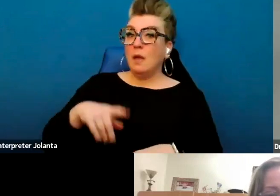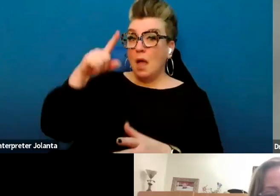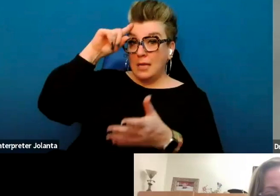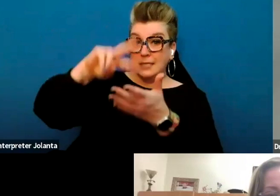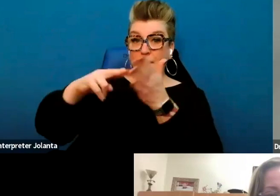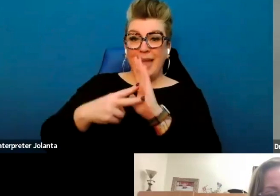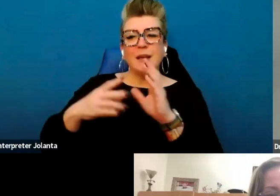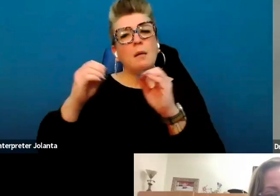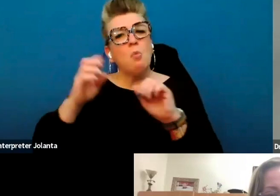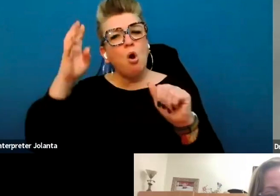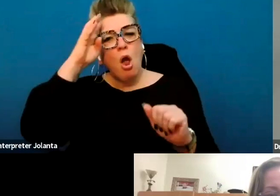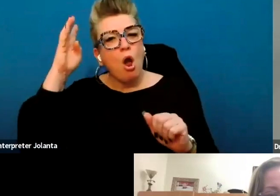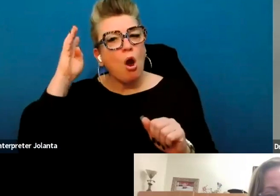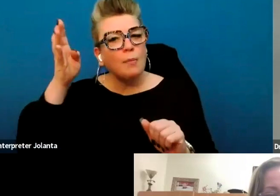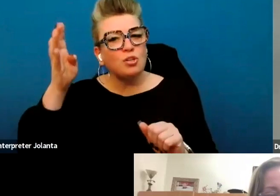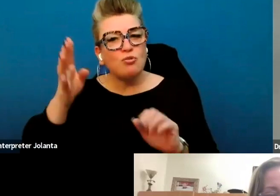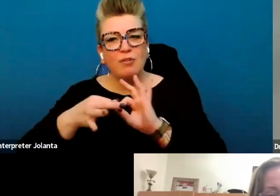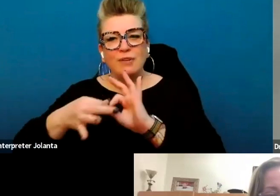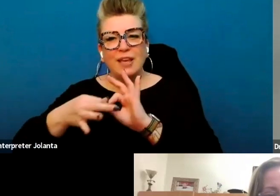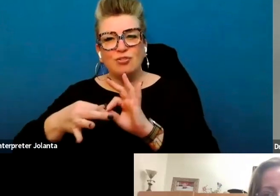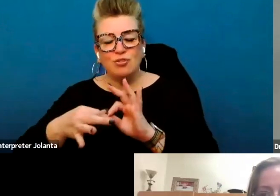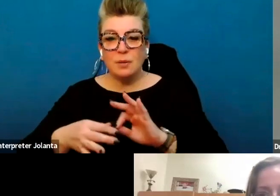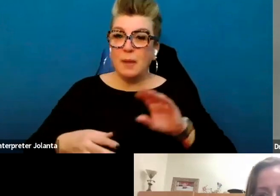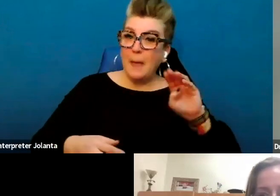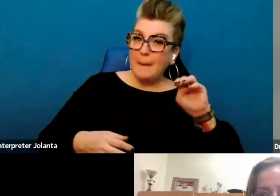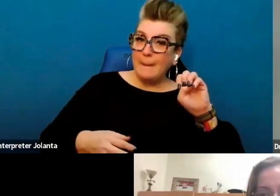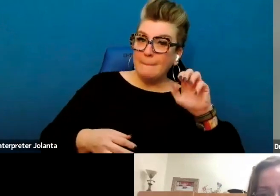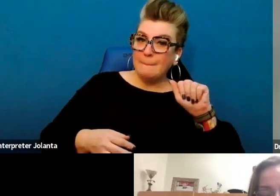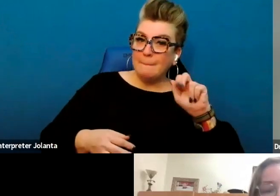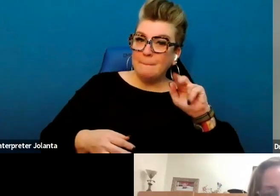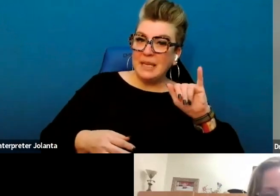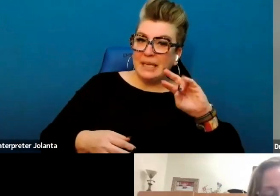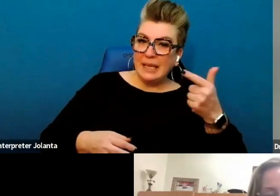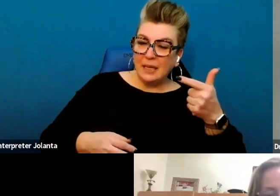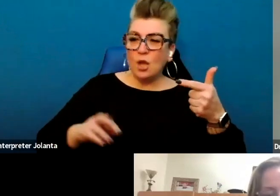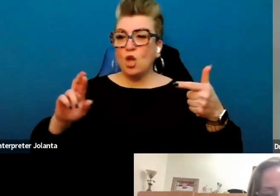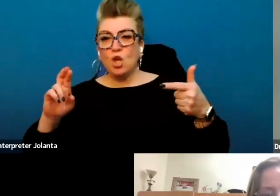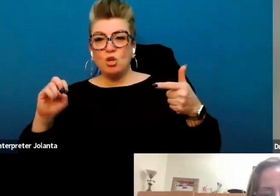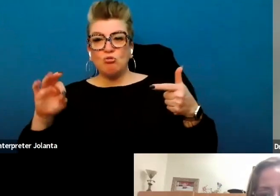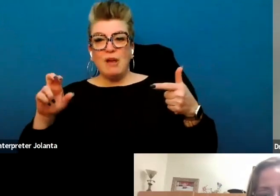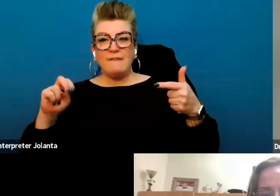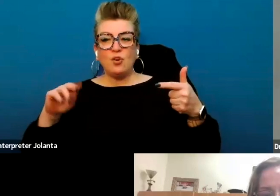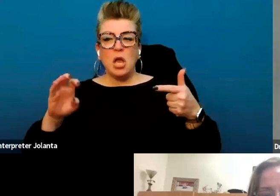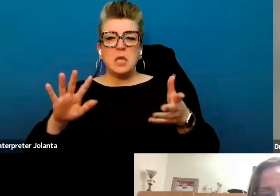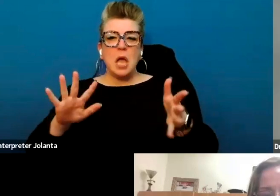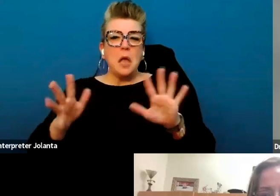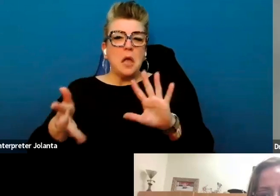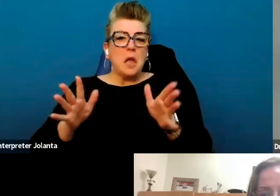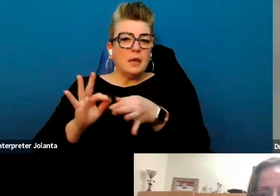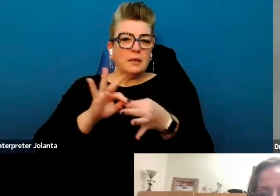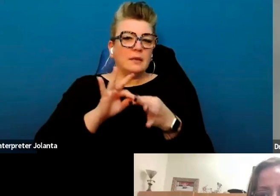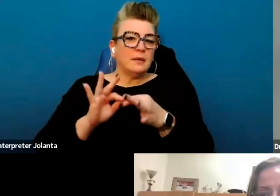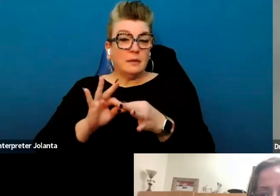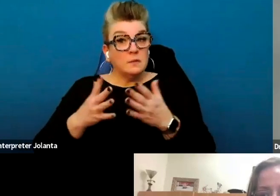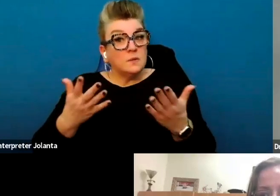of an arbitrary relationship between the meaning and its referent. So in that way, you